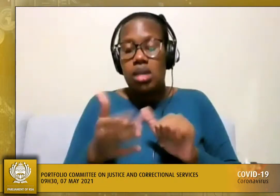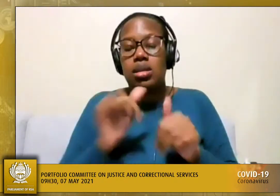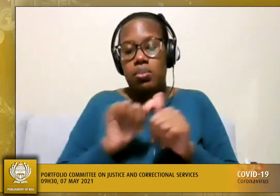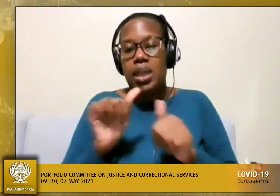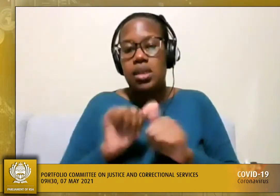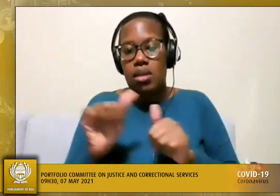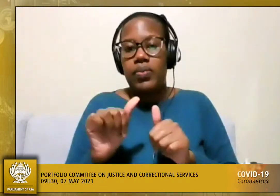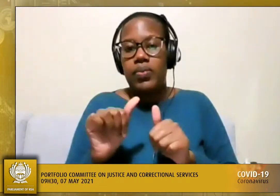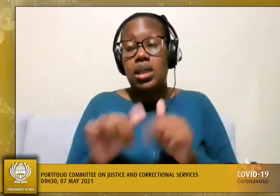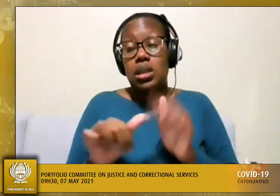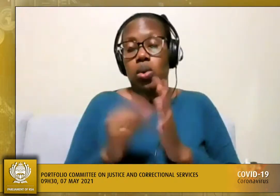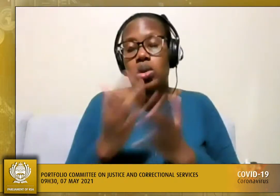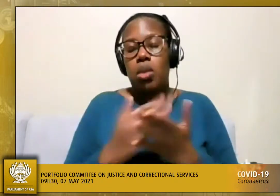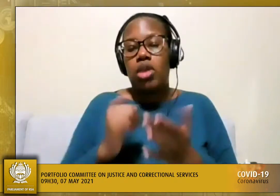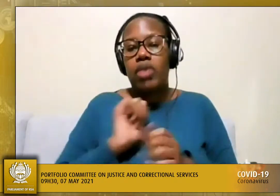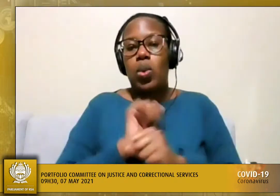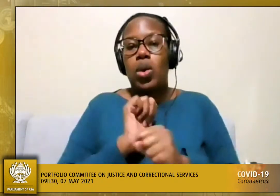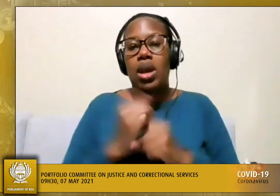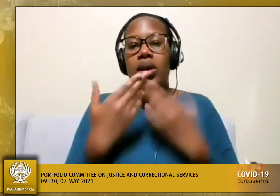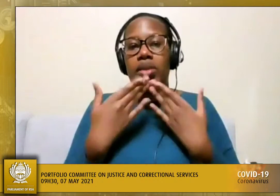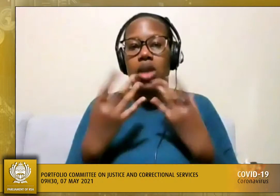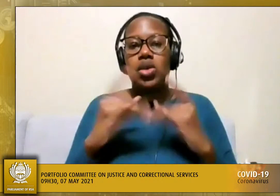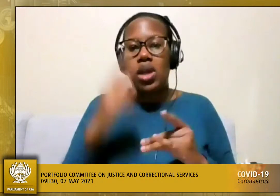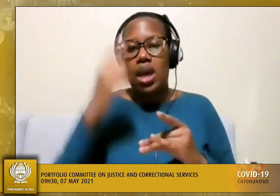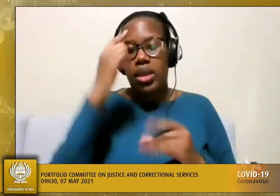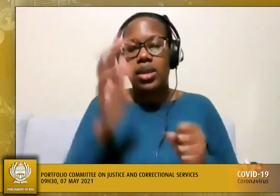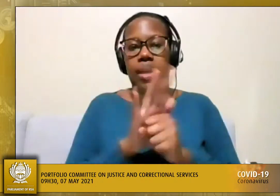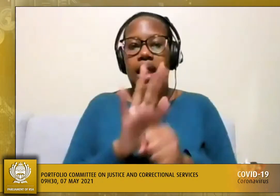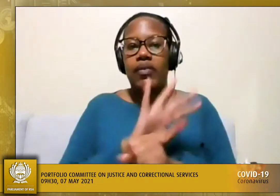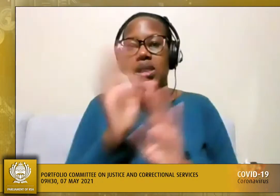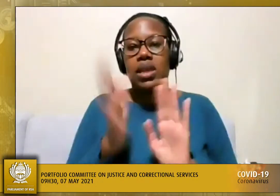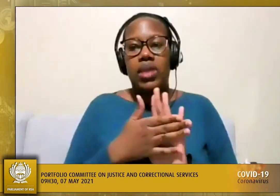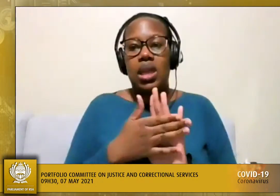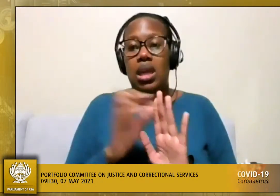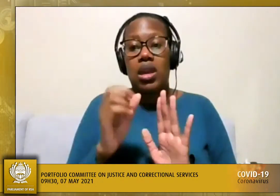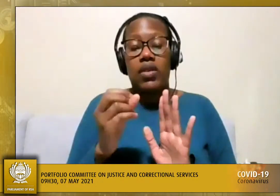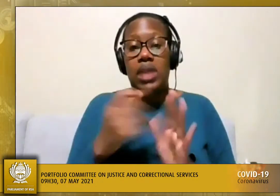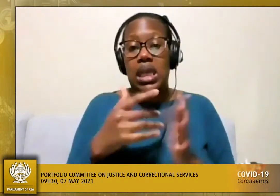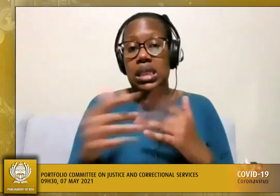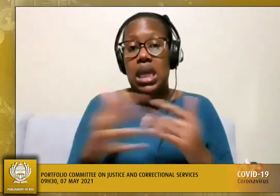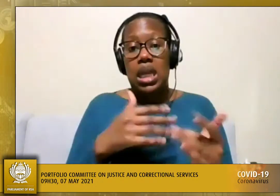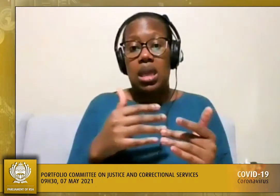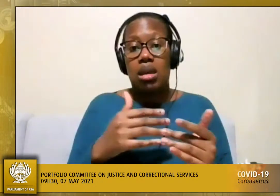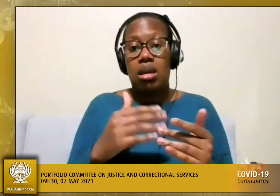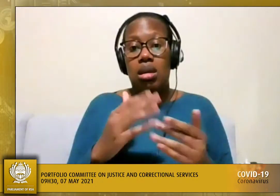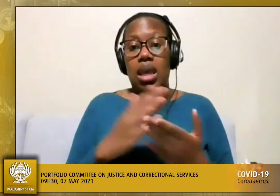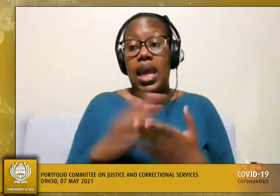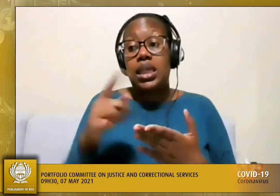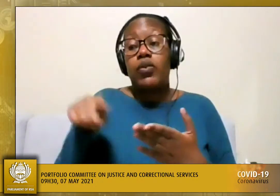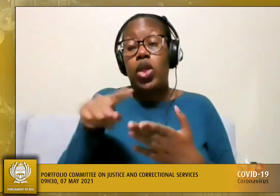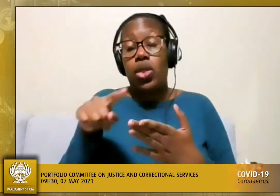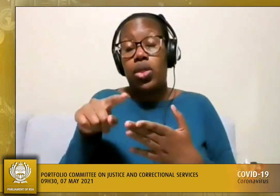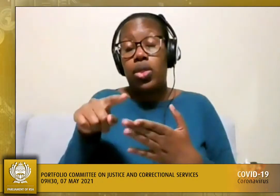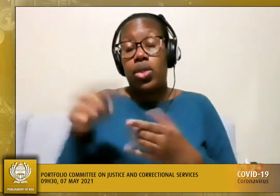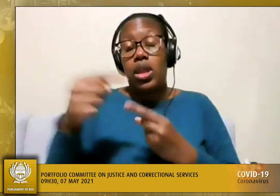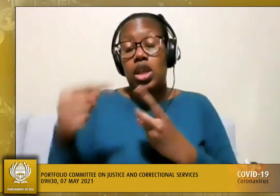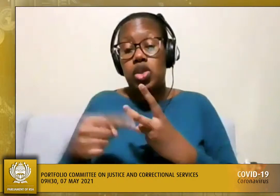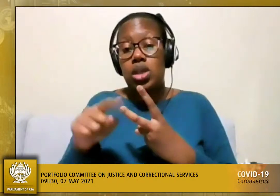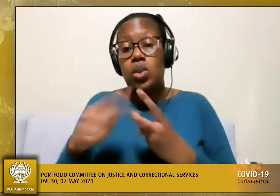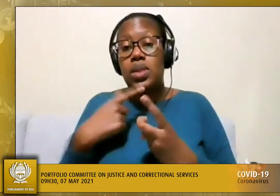part of our work thank you chair I think I think that covers everything if there's anything that we haven't except for those that we said we will um